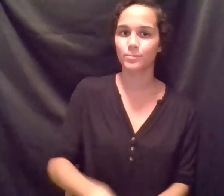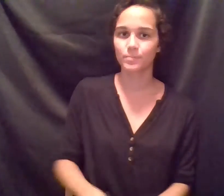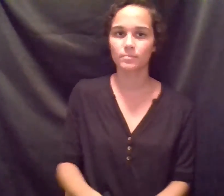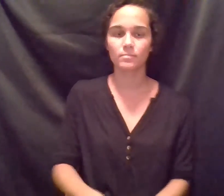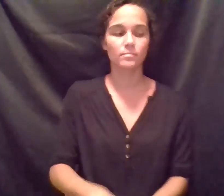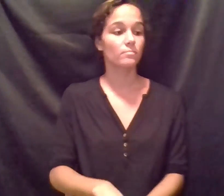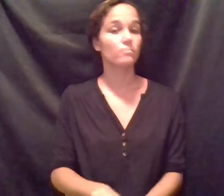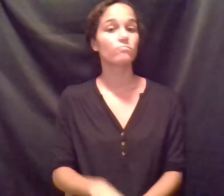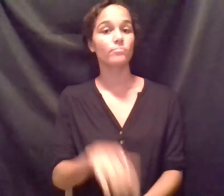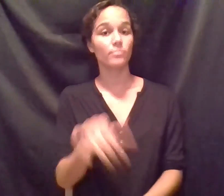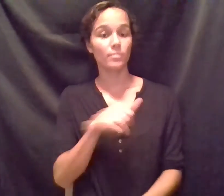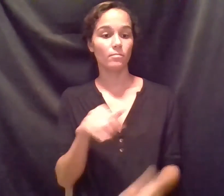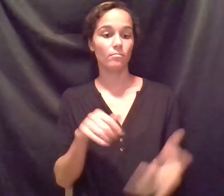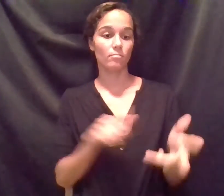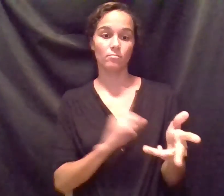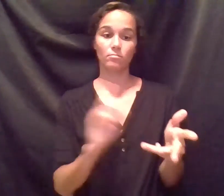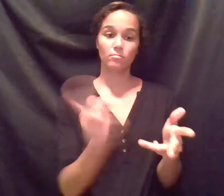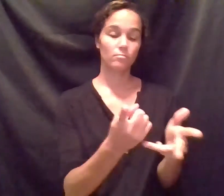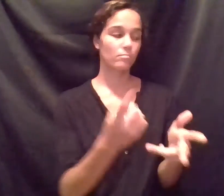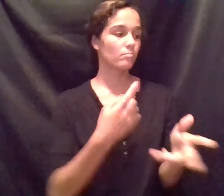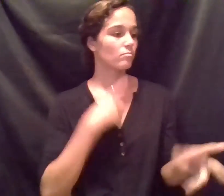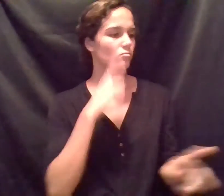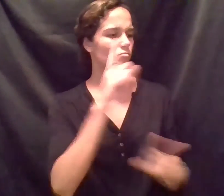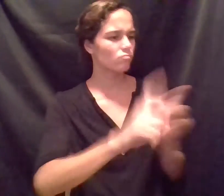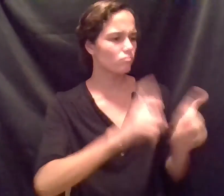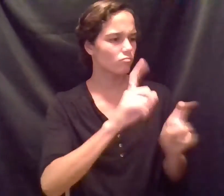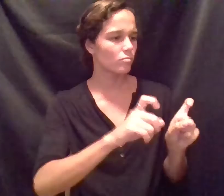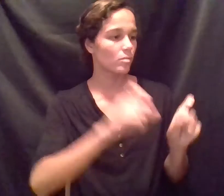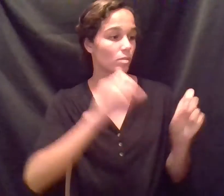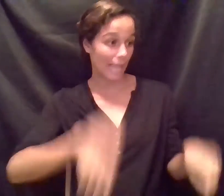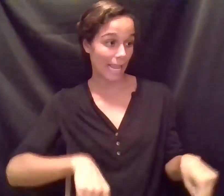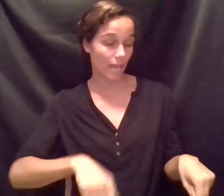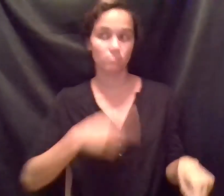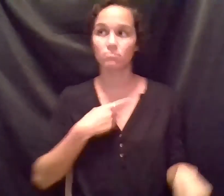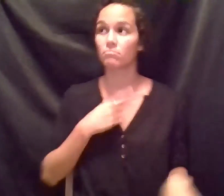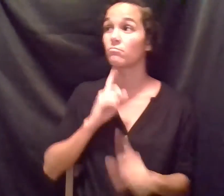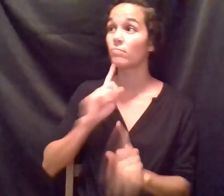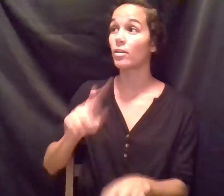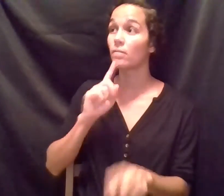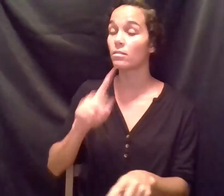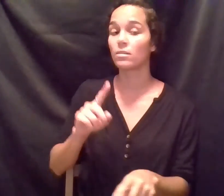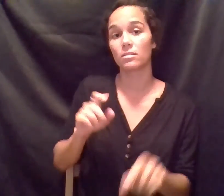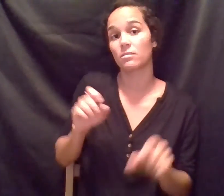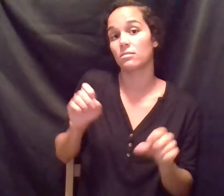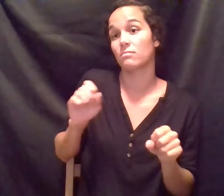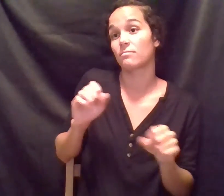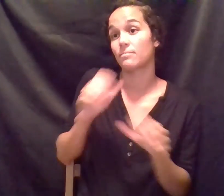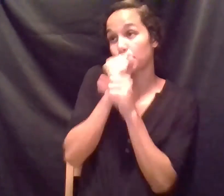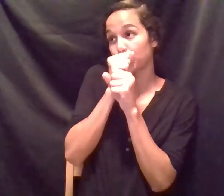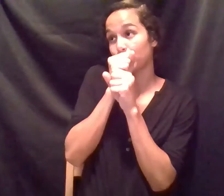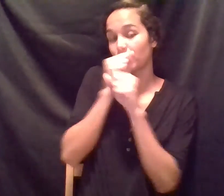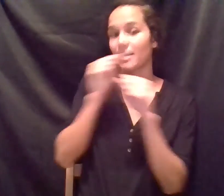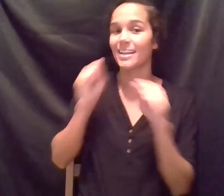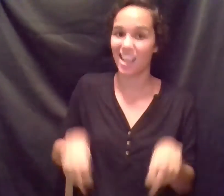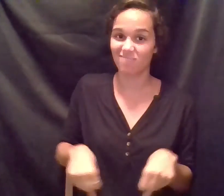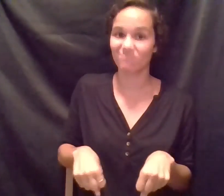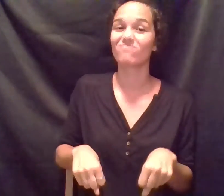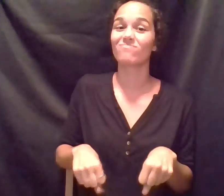also 100% constitutional. If they are afraid of you, they are also allowed to have you